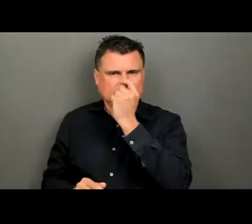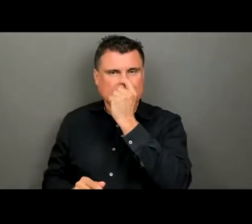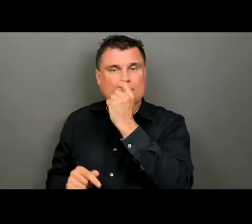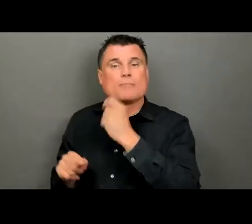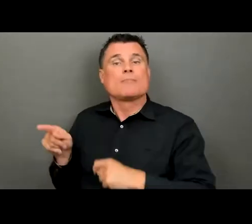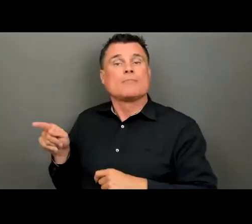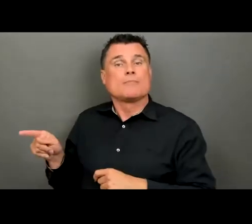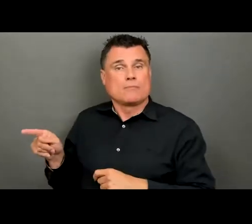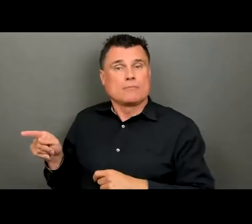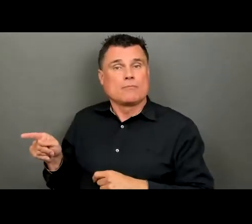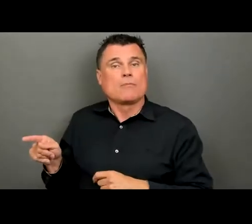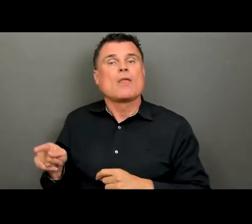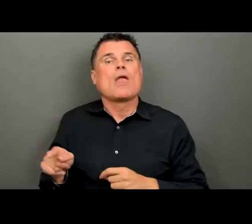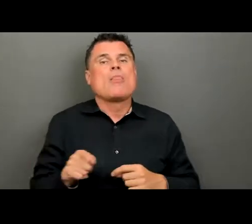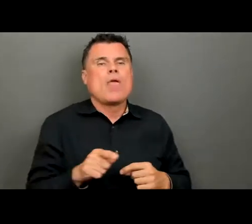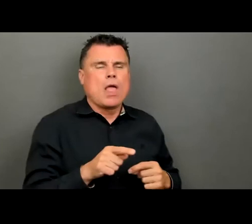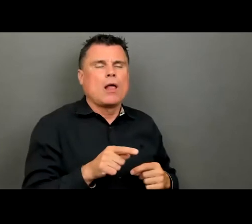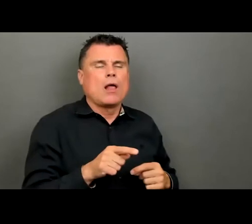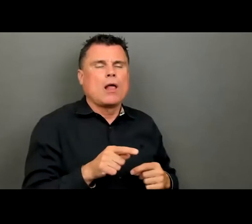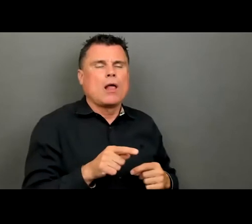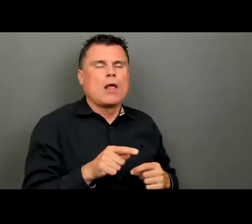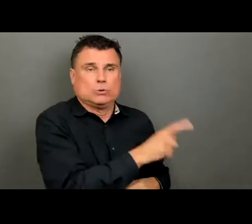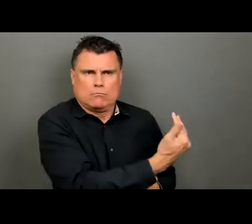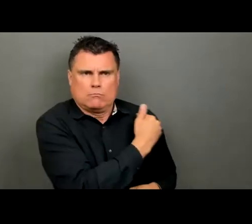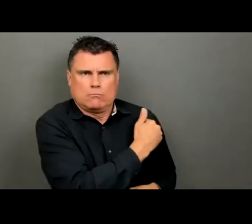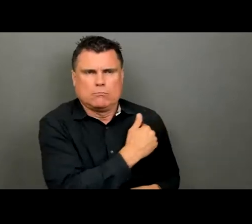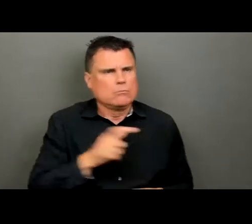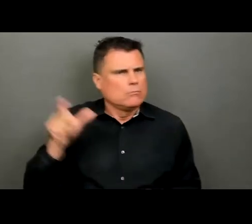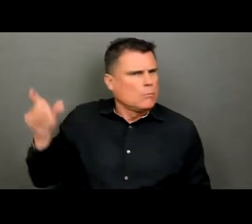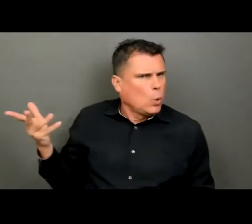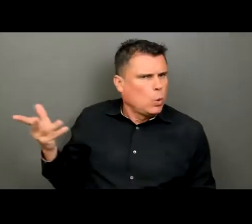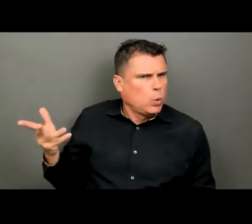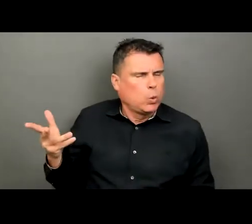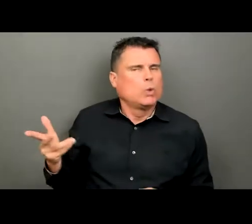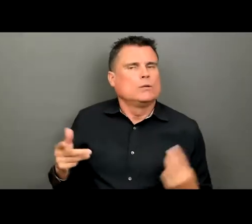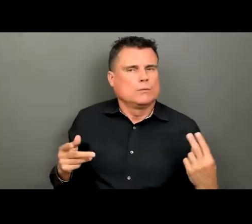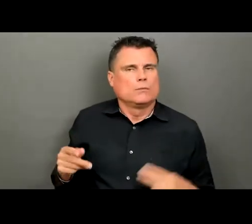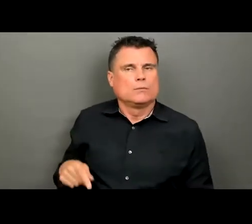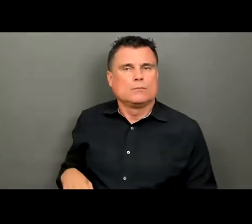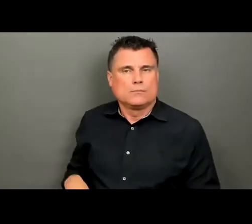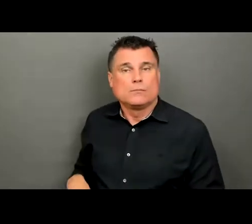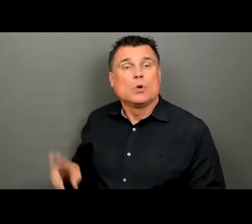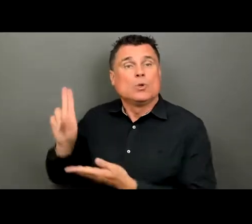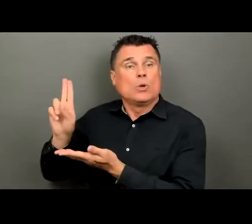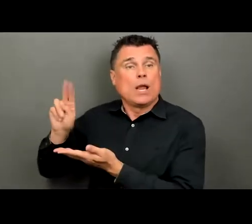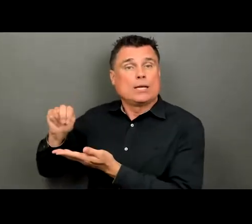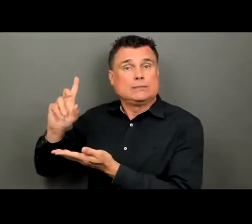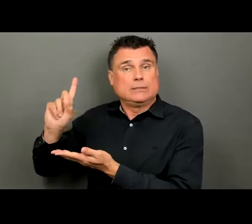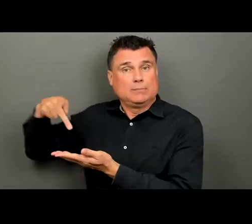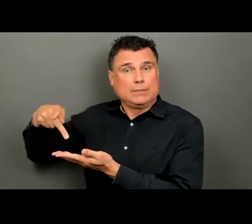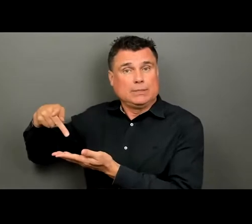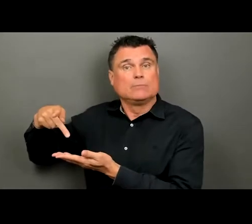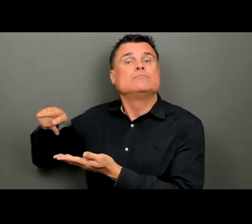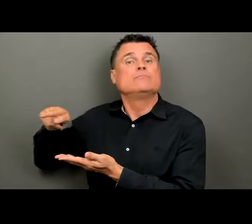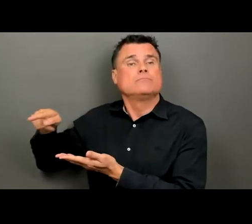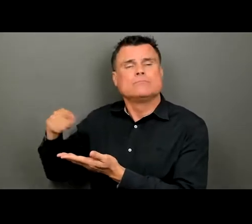speak. But on your behalf, on our behalf, on behalf of the UNDP Development Dialogue Series, the organizers thank the panelists